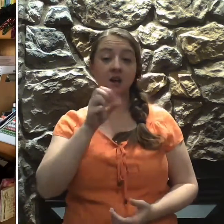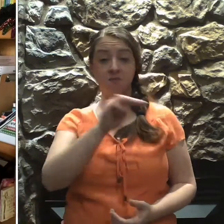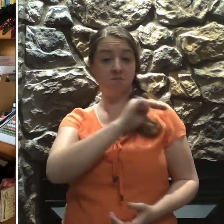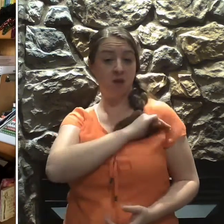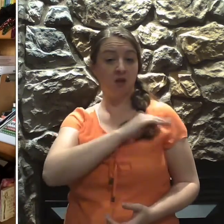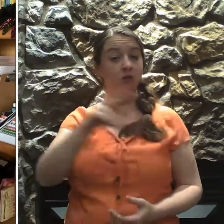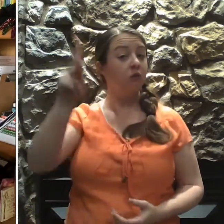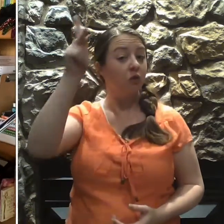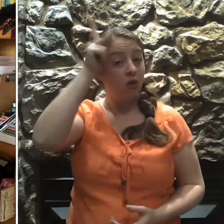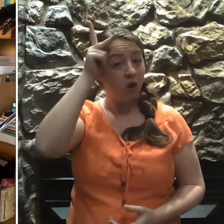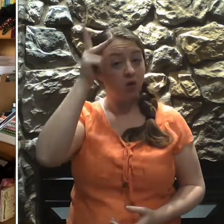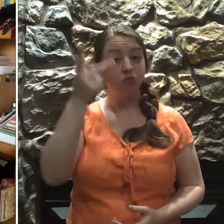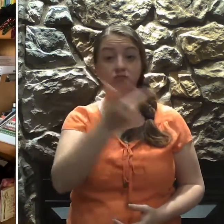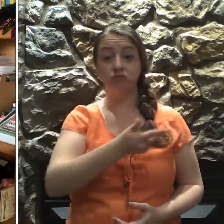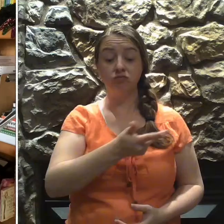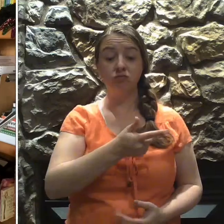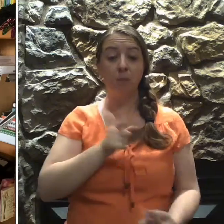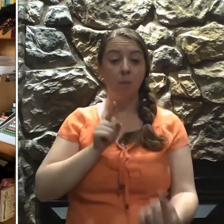met Stillwater.